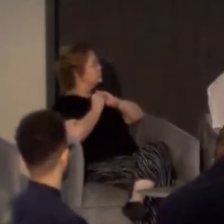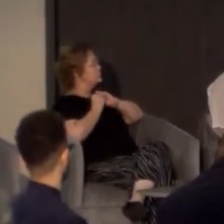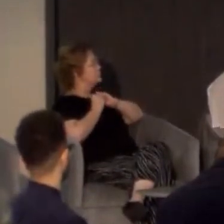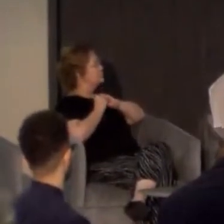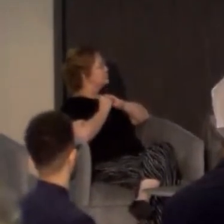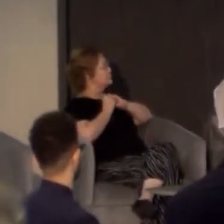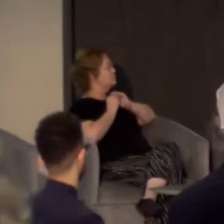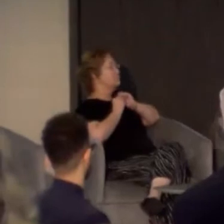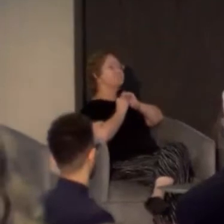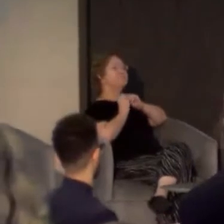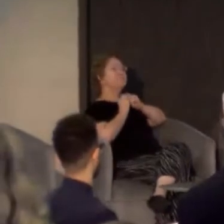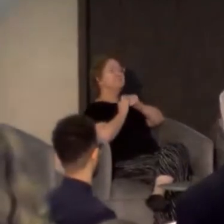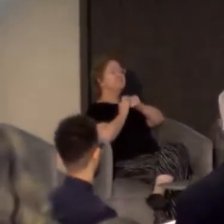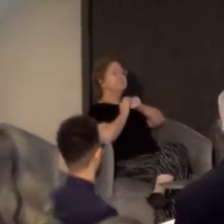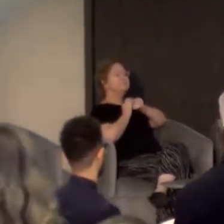not a keynote, okay?